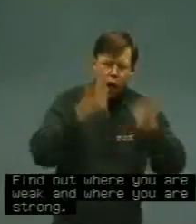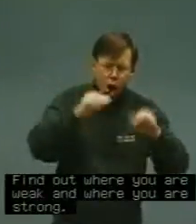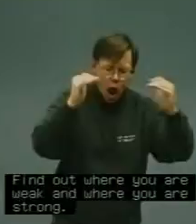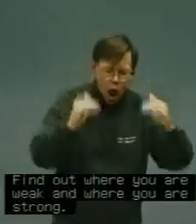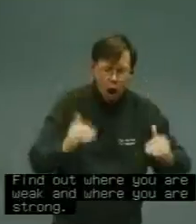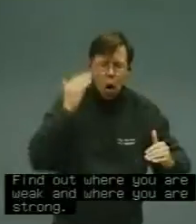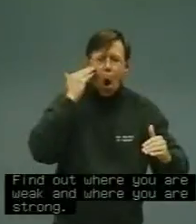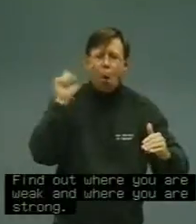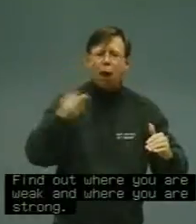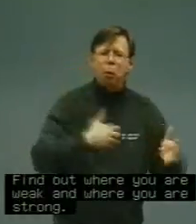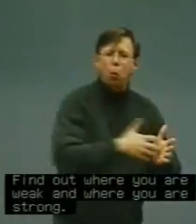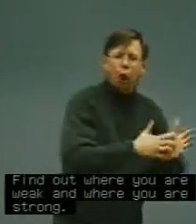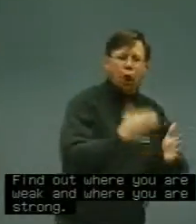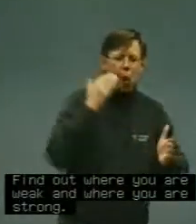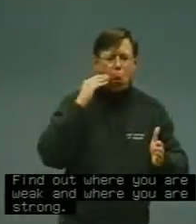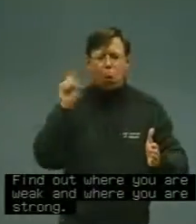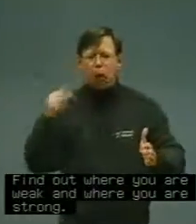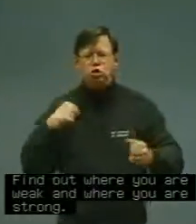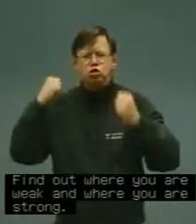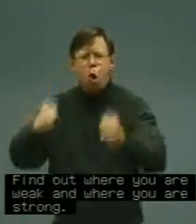Find out where you are weak and where you are strong.